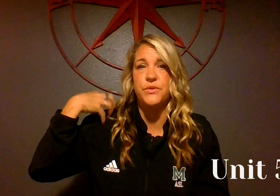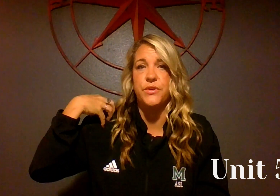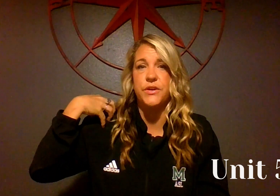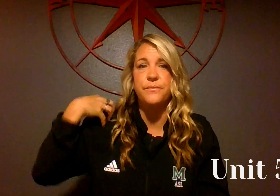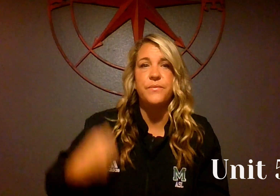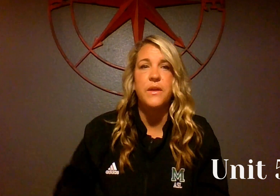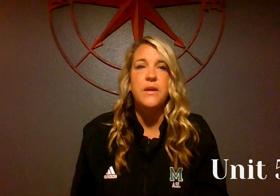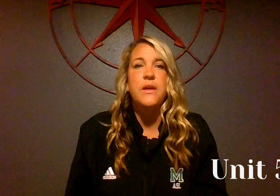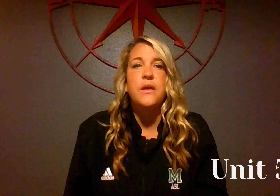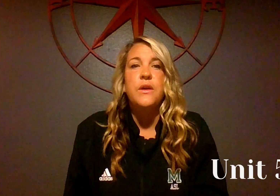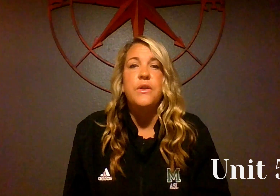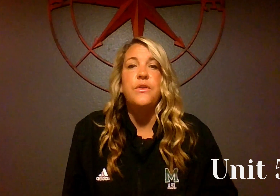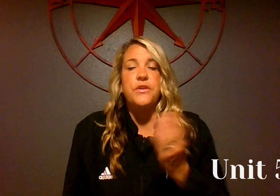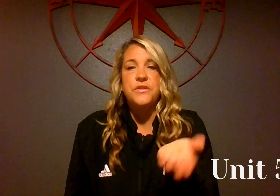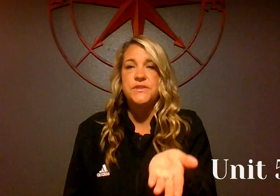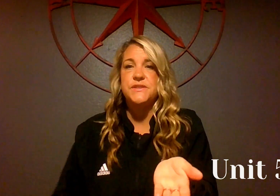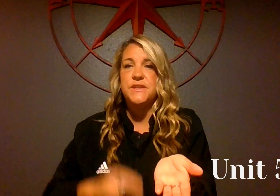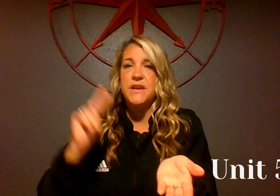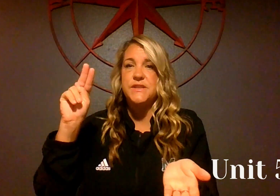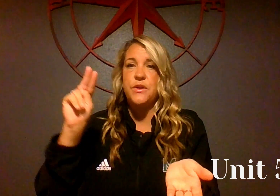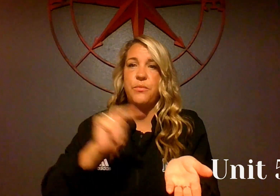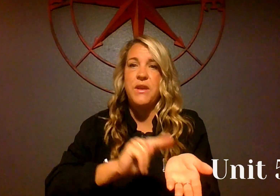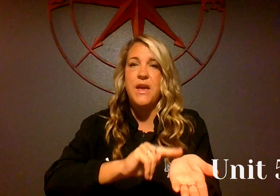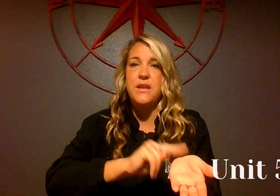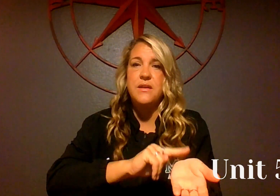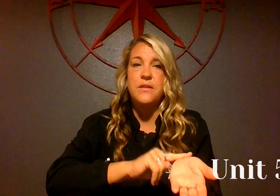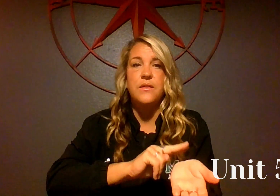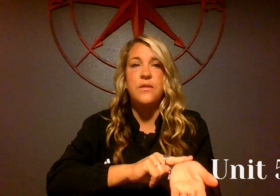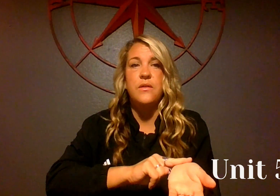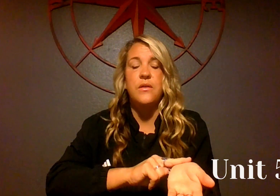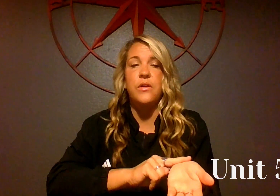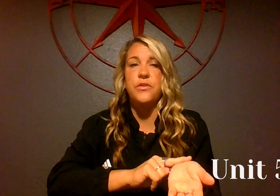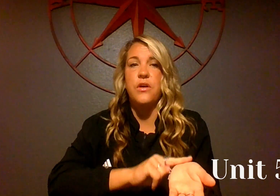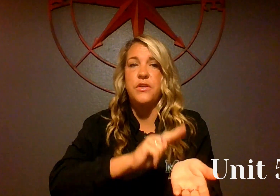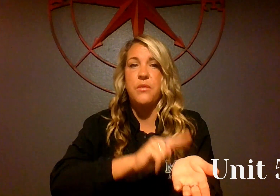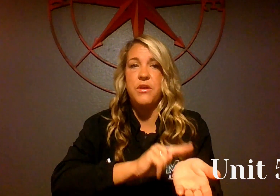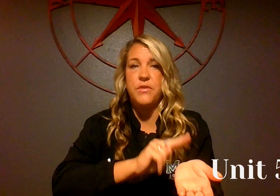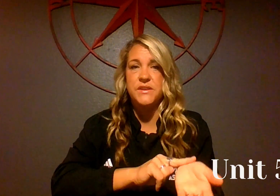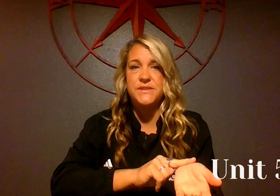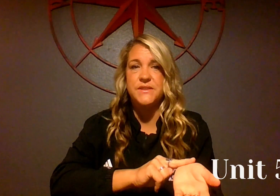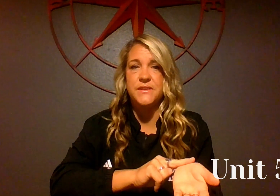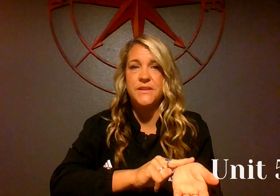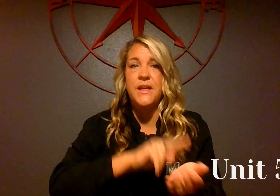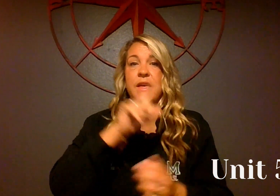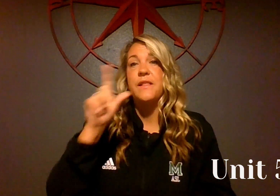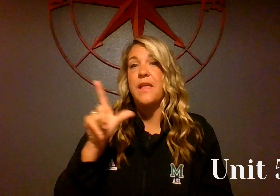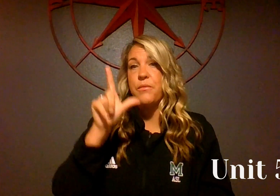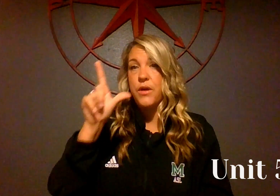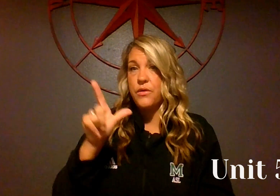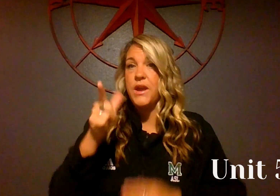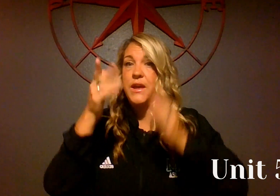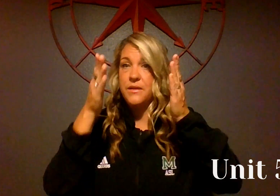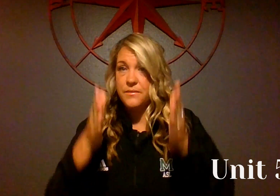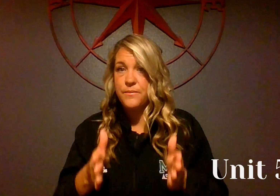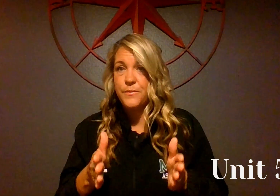shoulder. Nurse is an open N on your non-dominant wrist. Librarian.